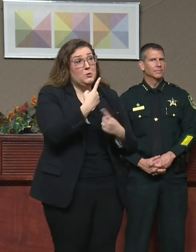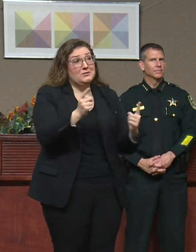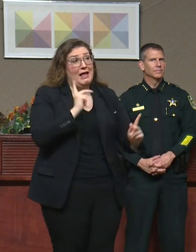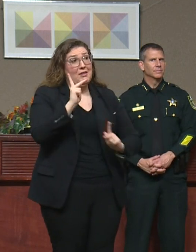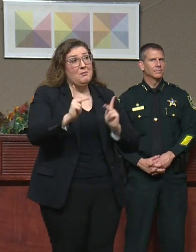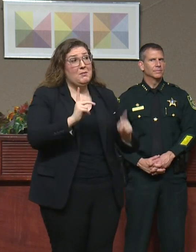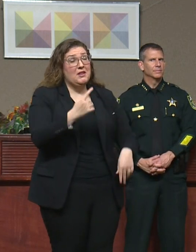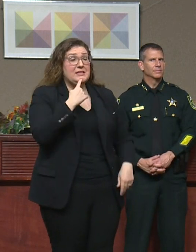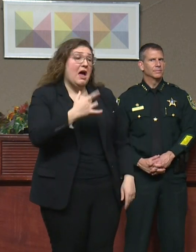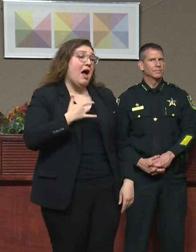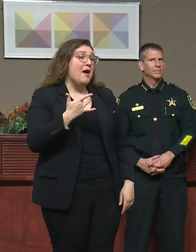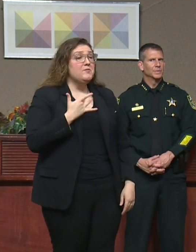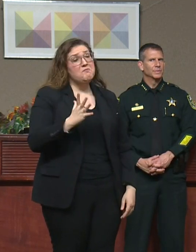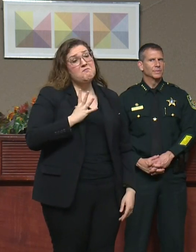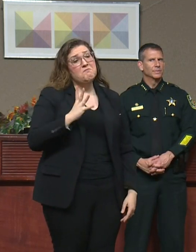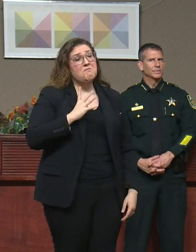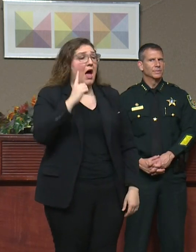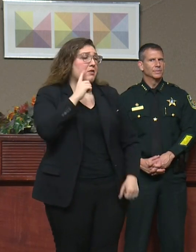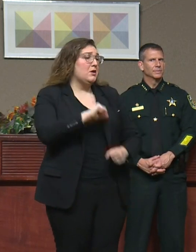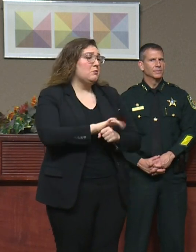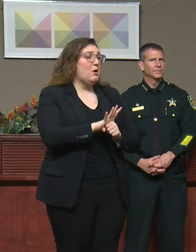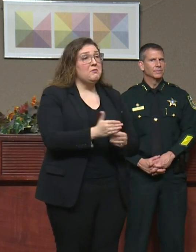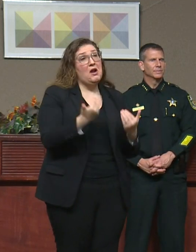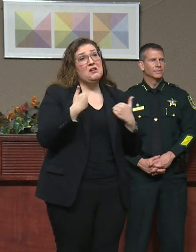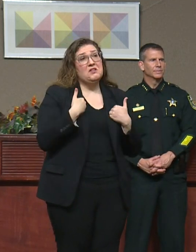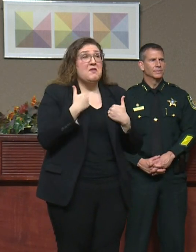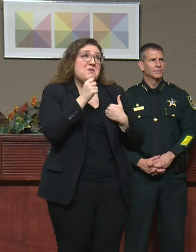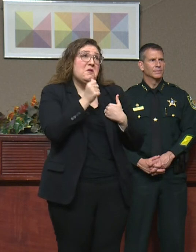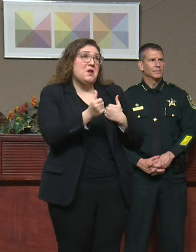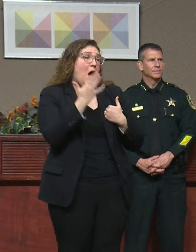I don't think I have it, why should I go get tested?